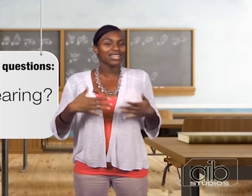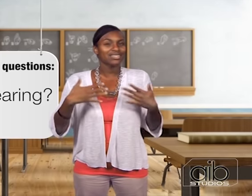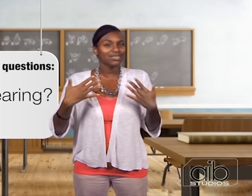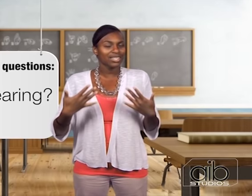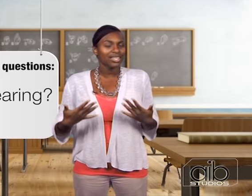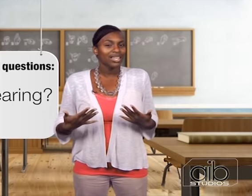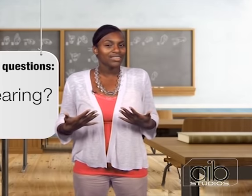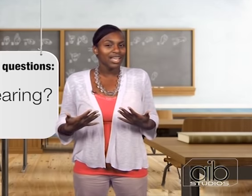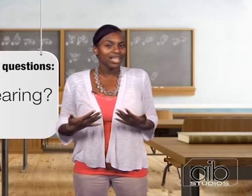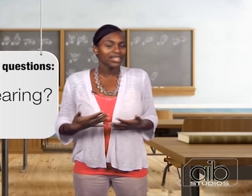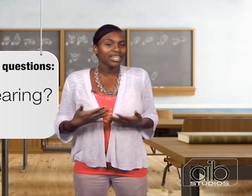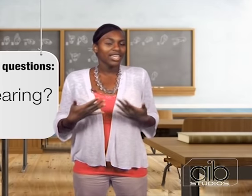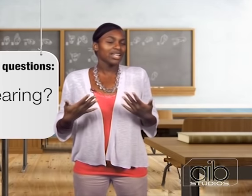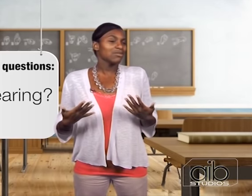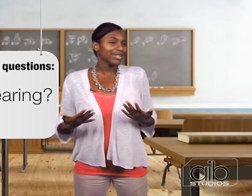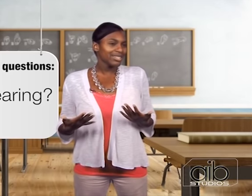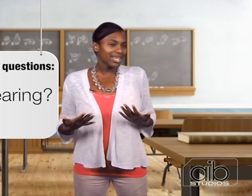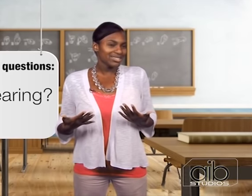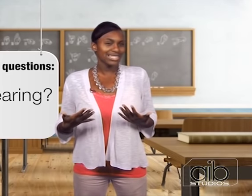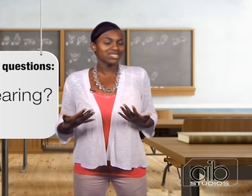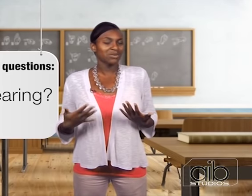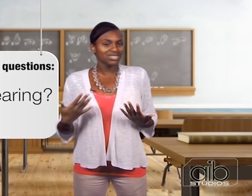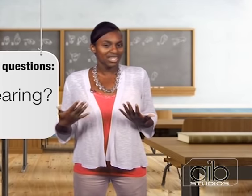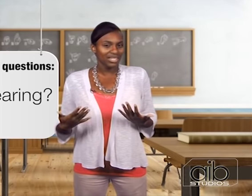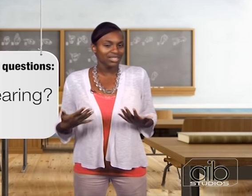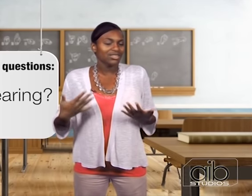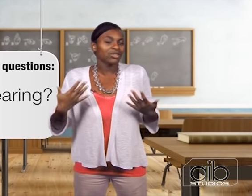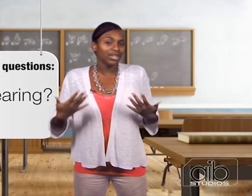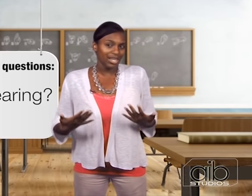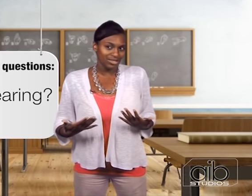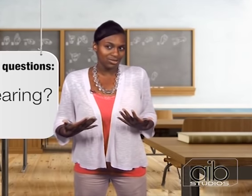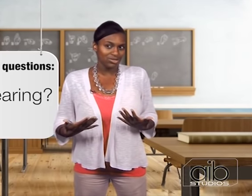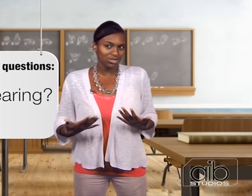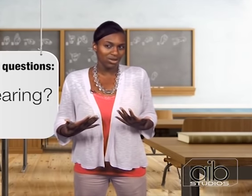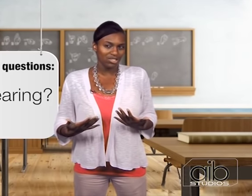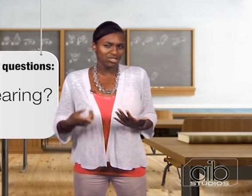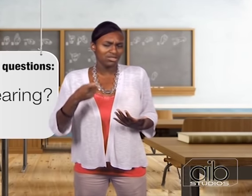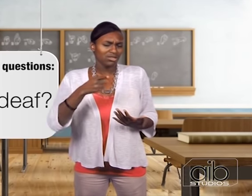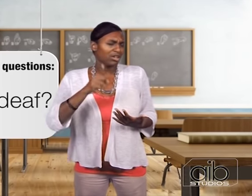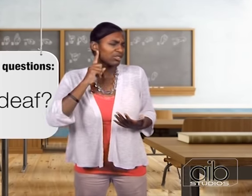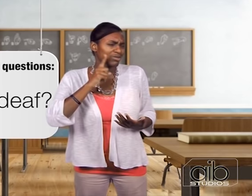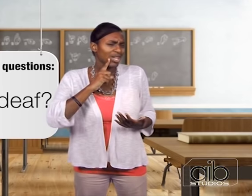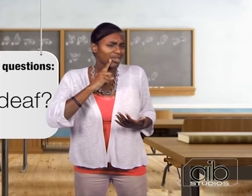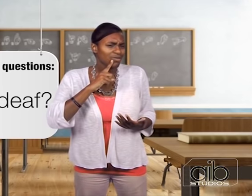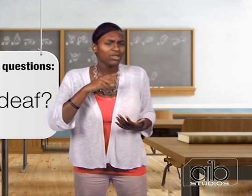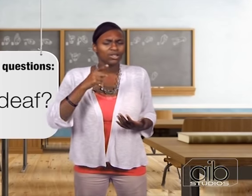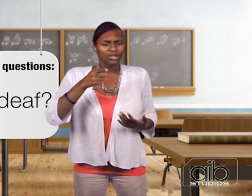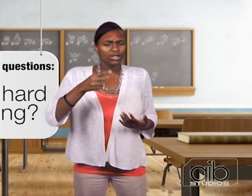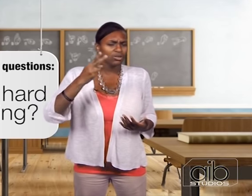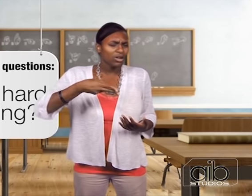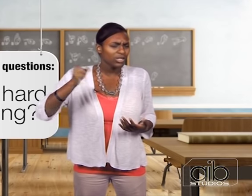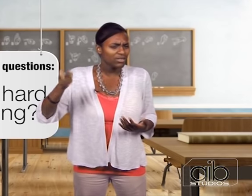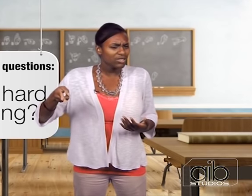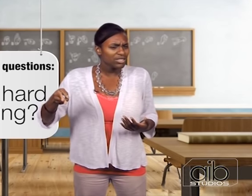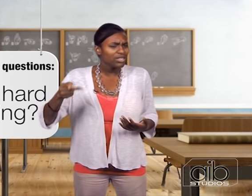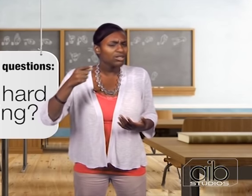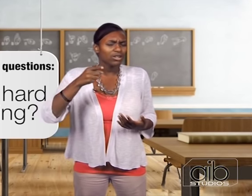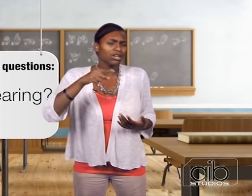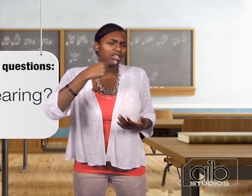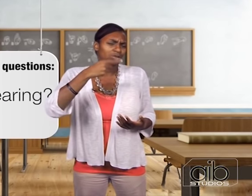something that anybody that sees someone signing, they're going to ask those three questions. Are you deaf? Are you hard of hearing? Or are you